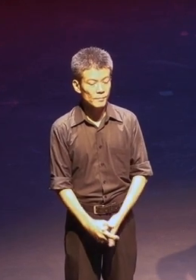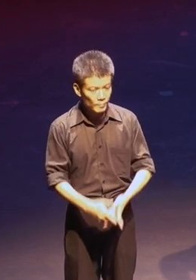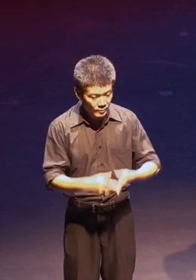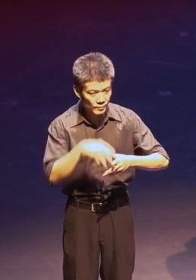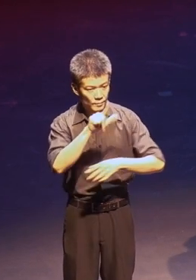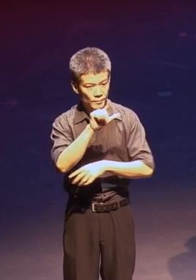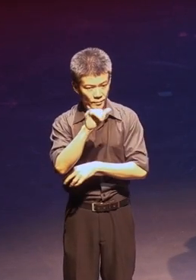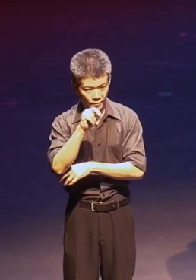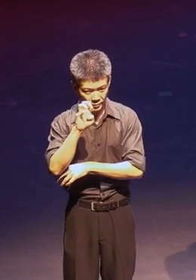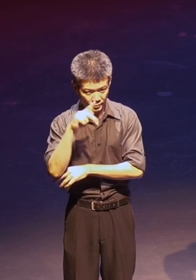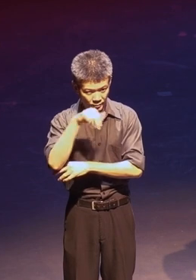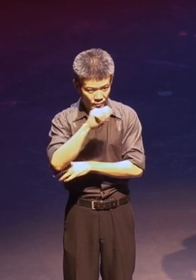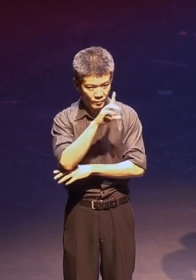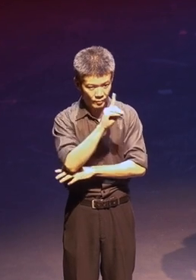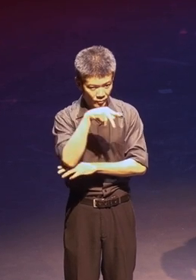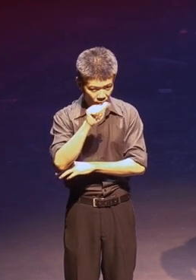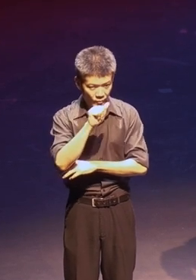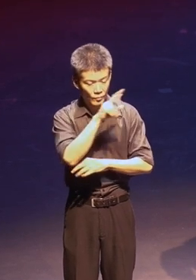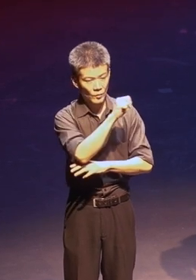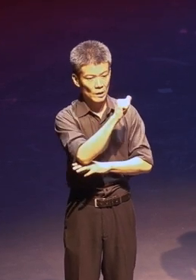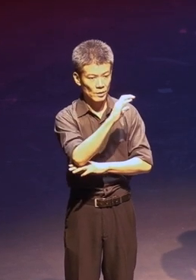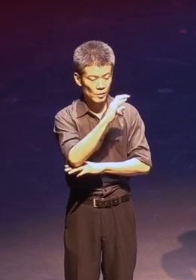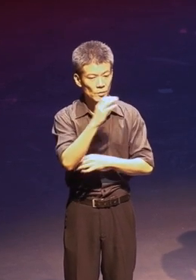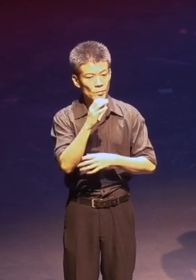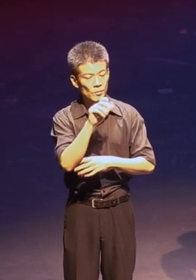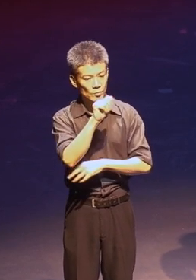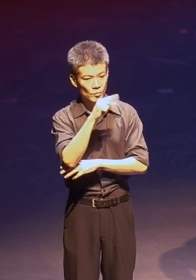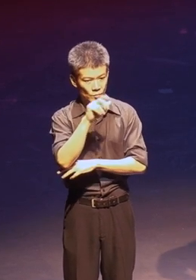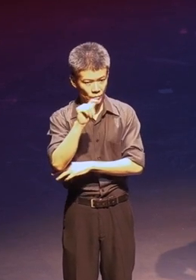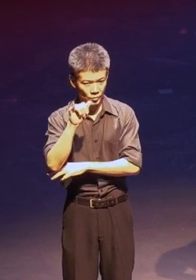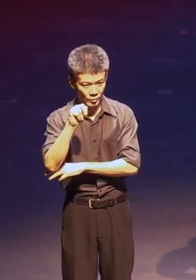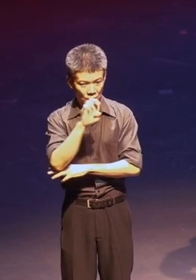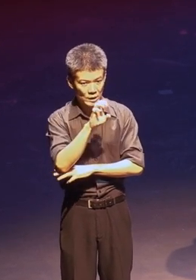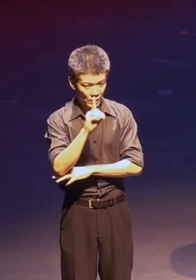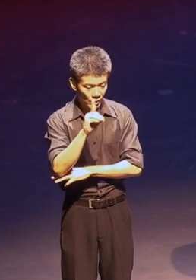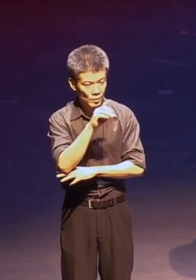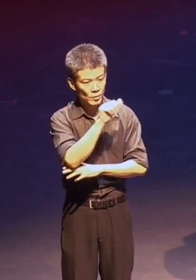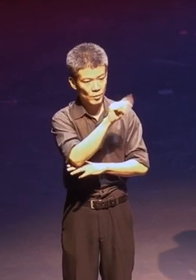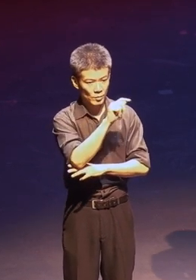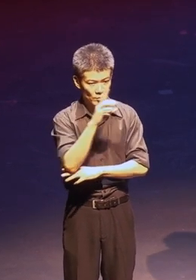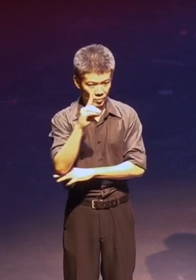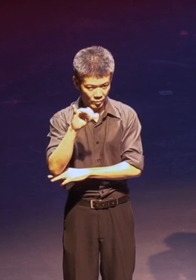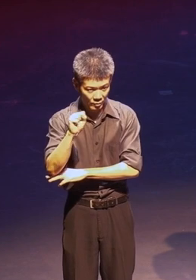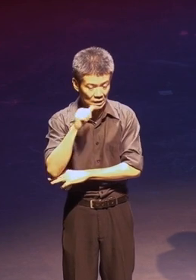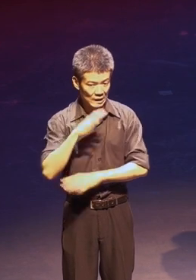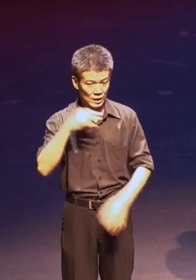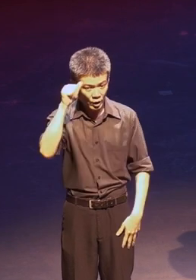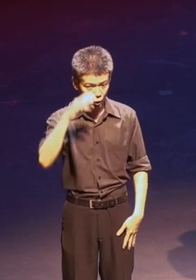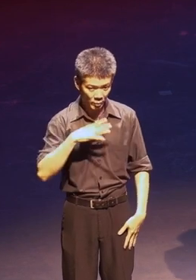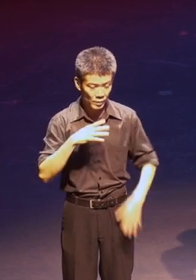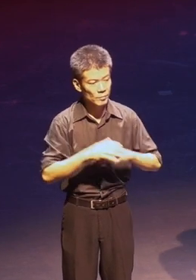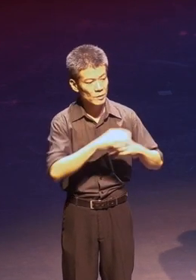Ms. Lynette Pang, Deputy CEO, National Arts Council, Ms. Angela Tan, Executive Director, ADF2023, ladies and